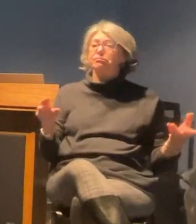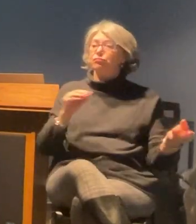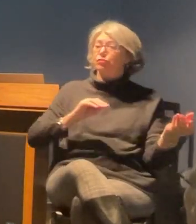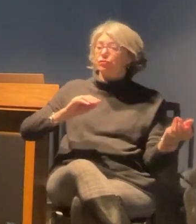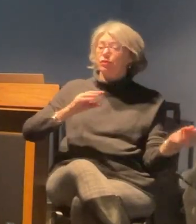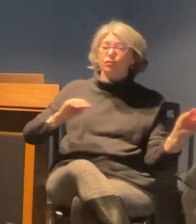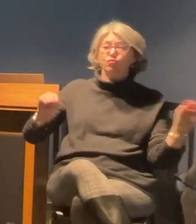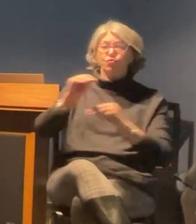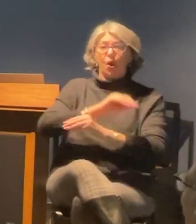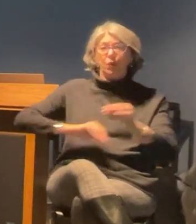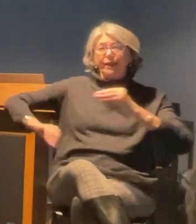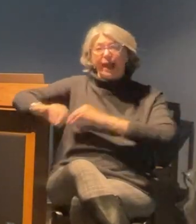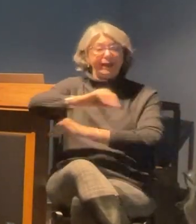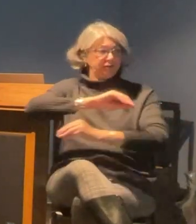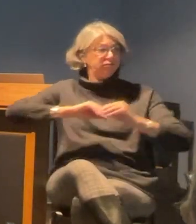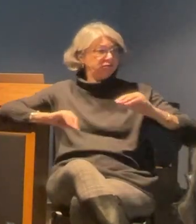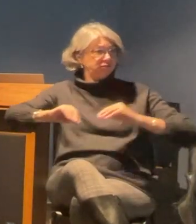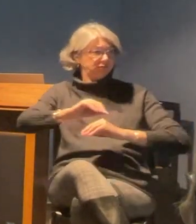their houses.